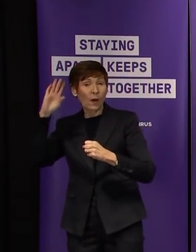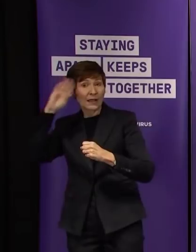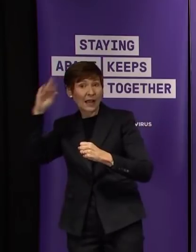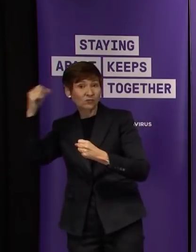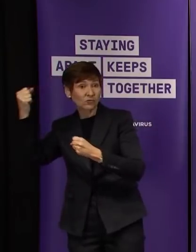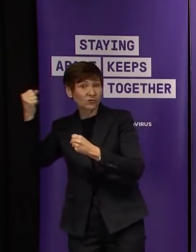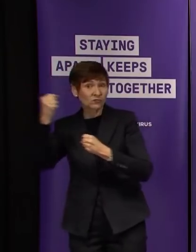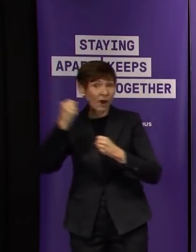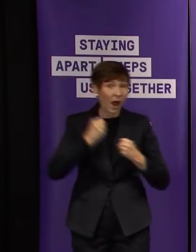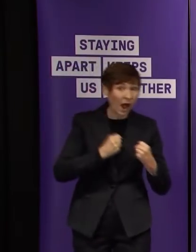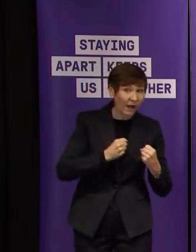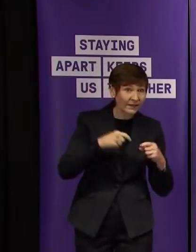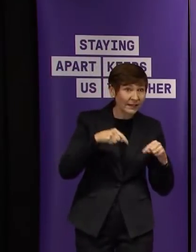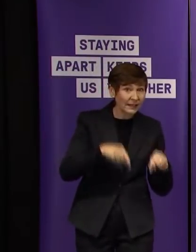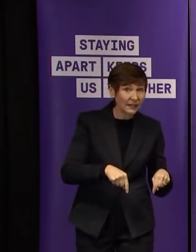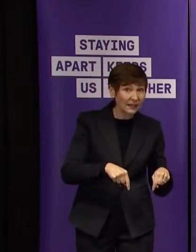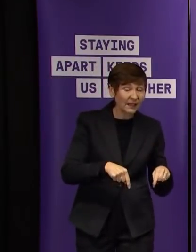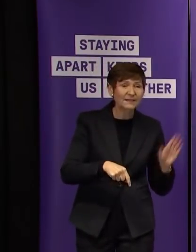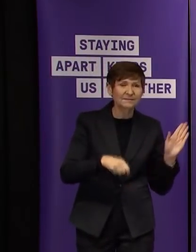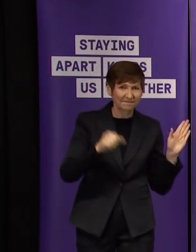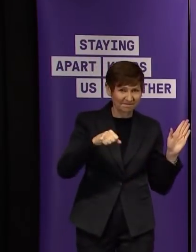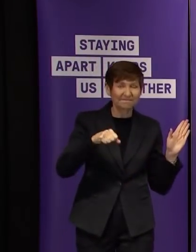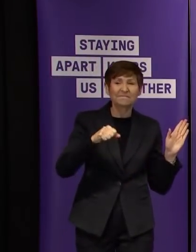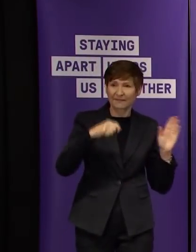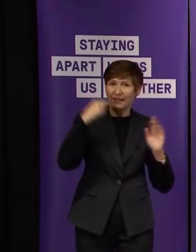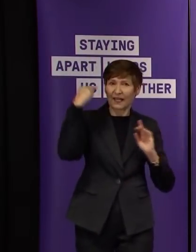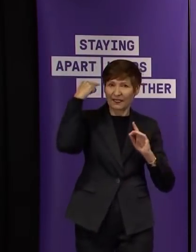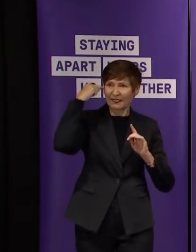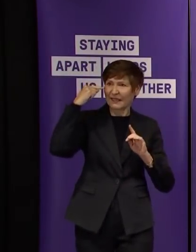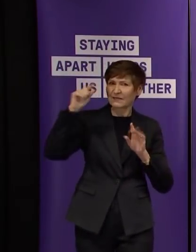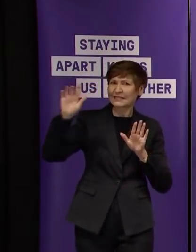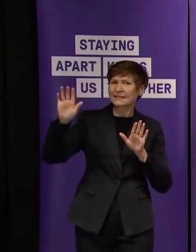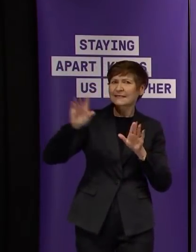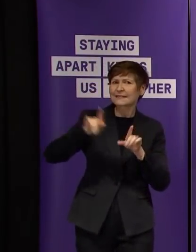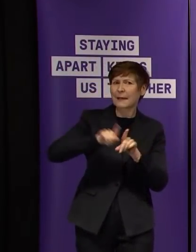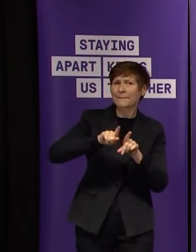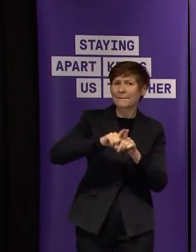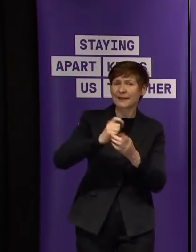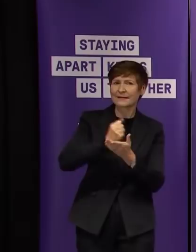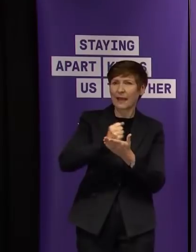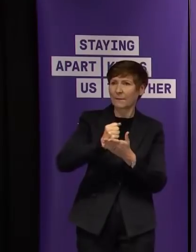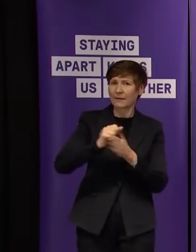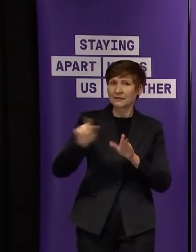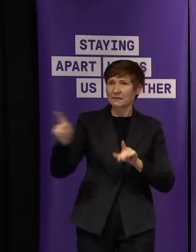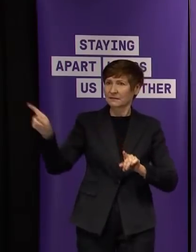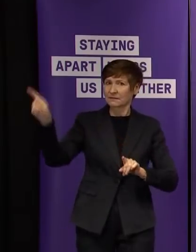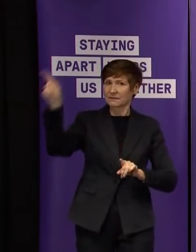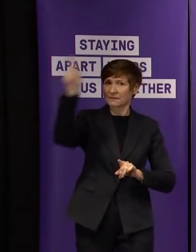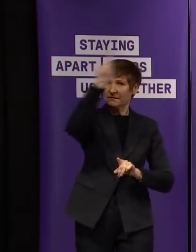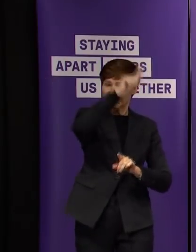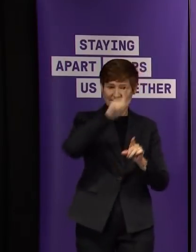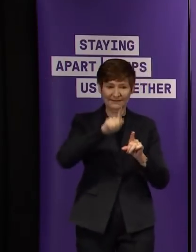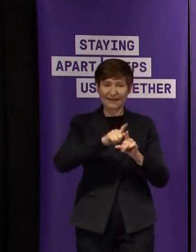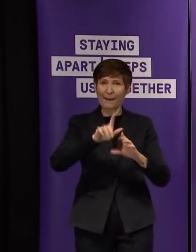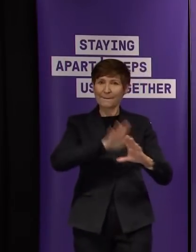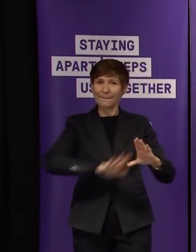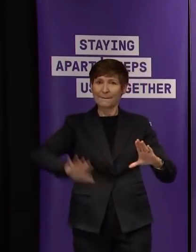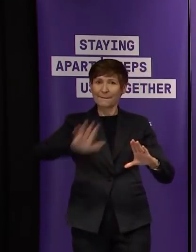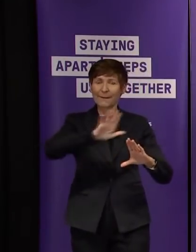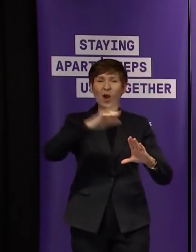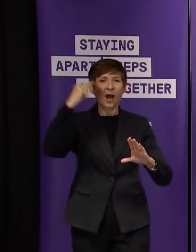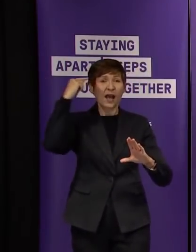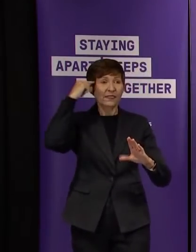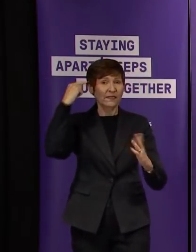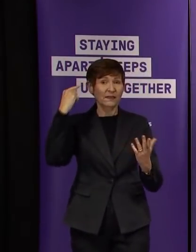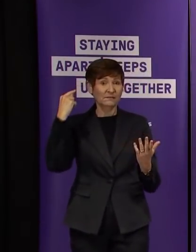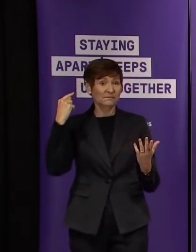Victoria any more than it is from regional Victoria. It's fair to say that the much better situation that regional Victoria